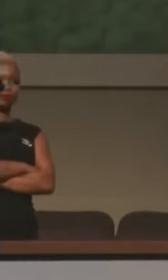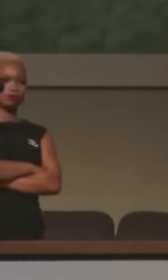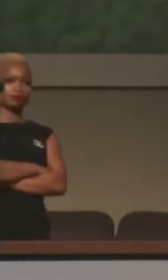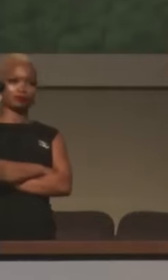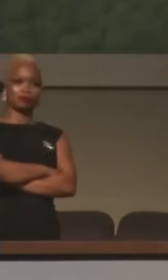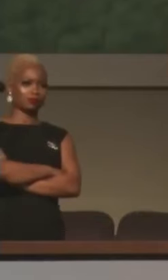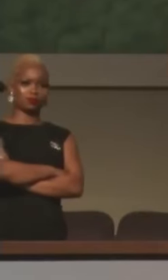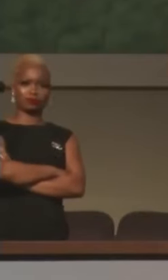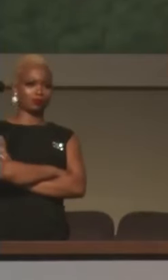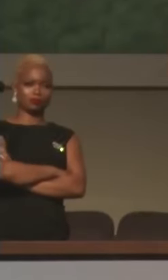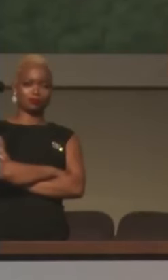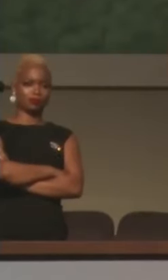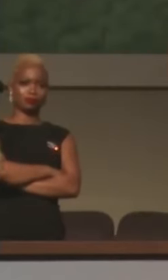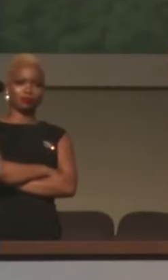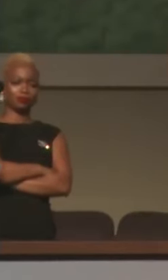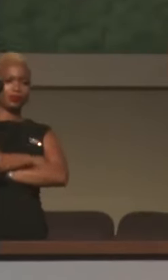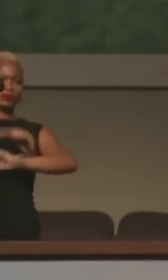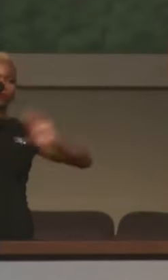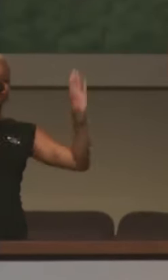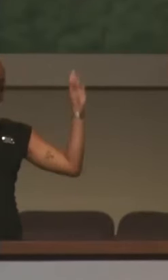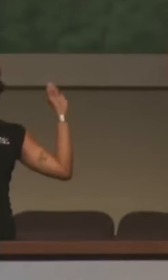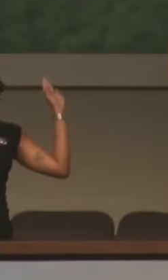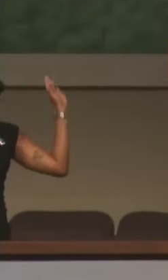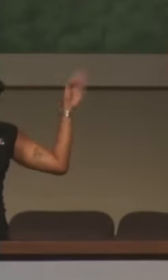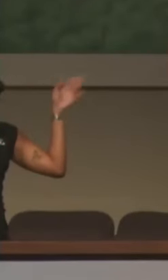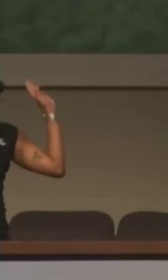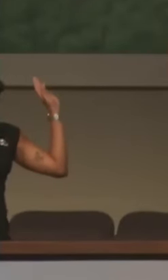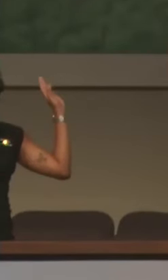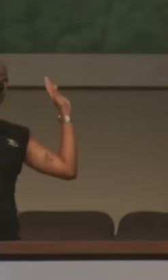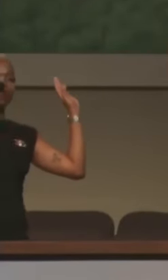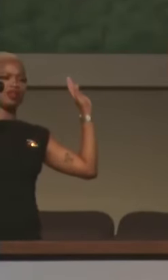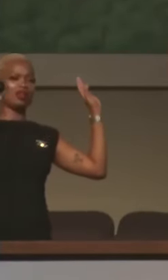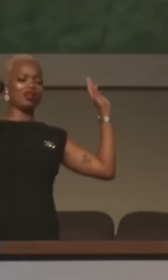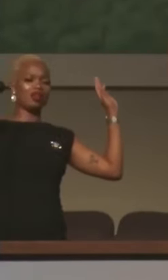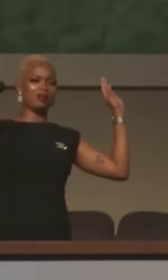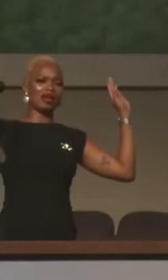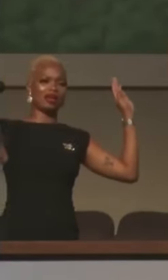or too many would fall.